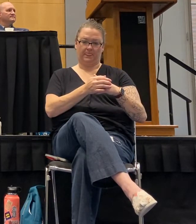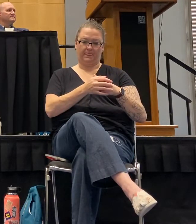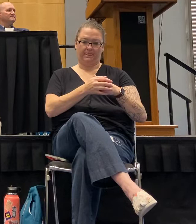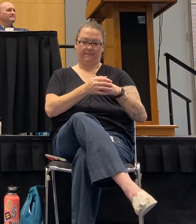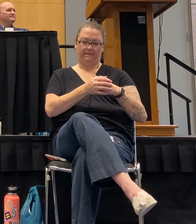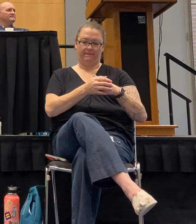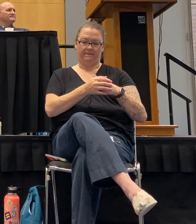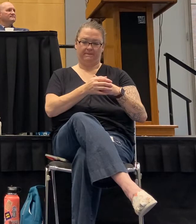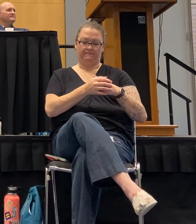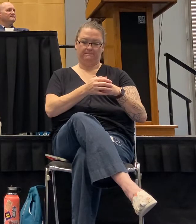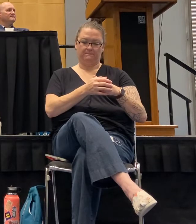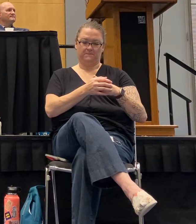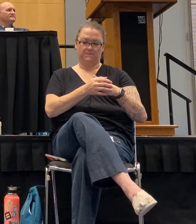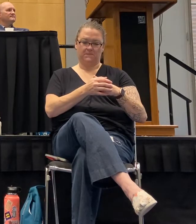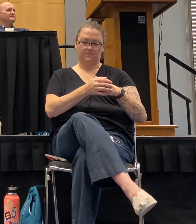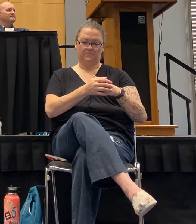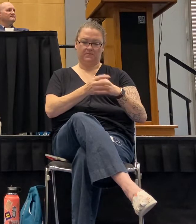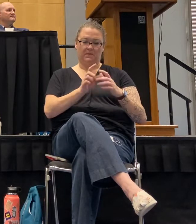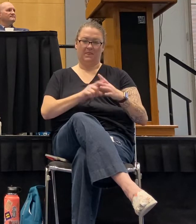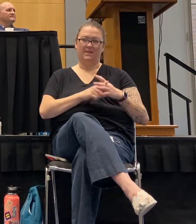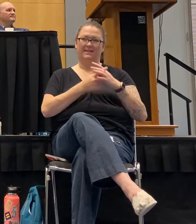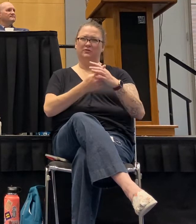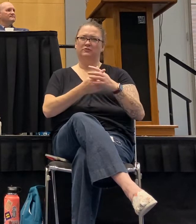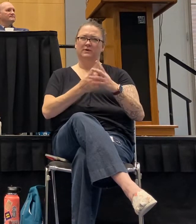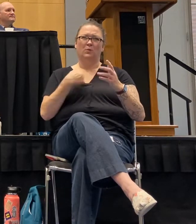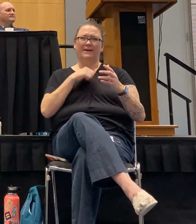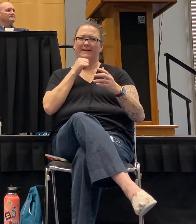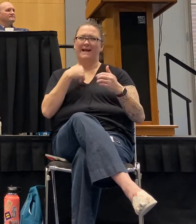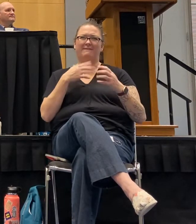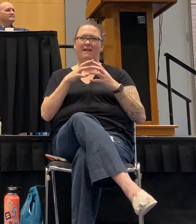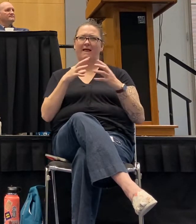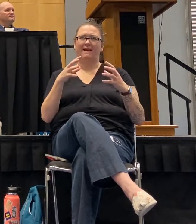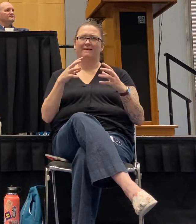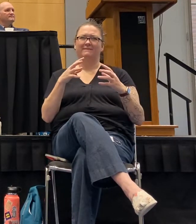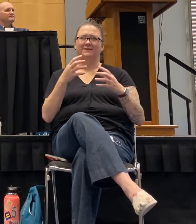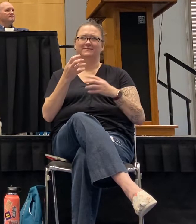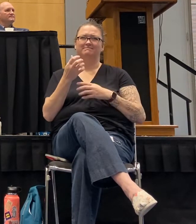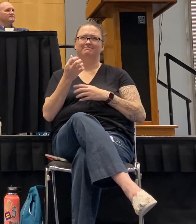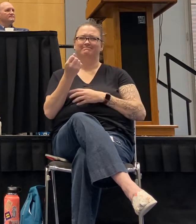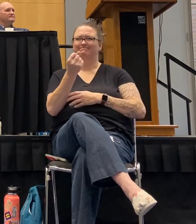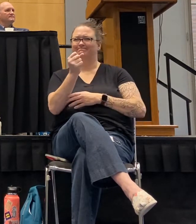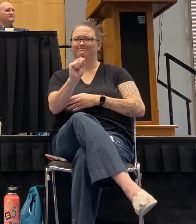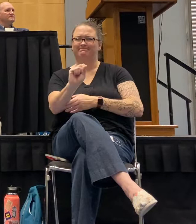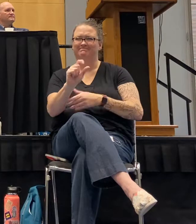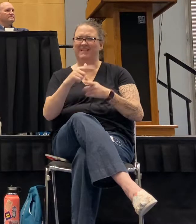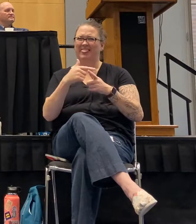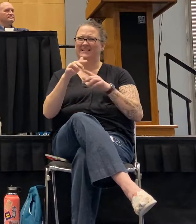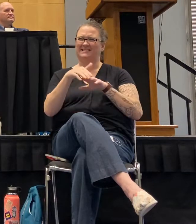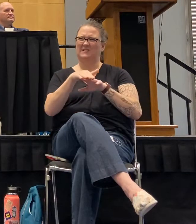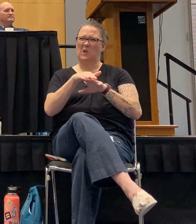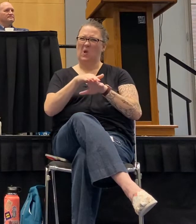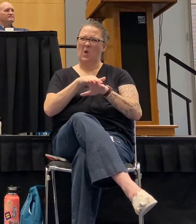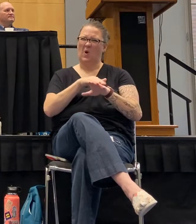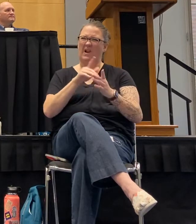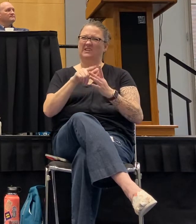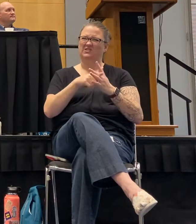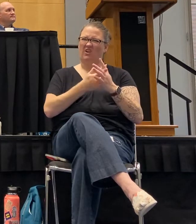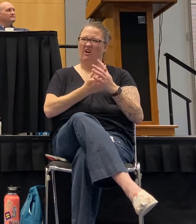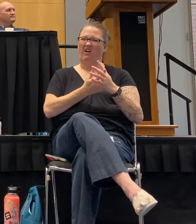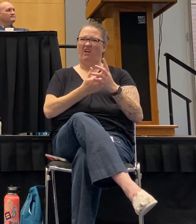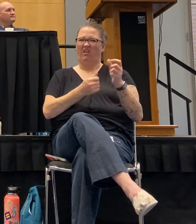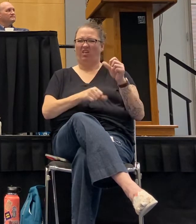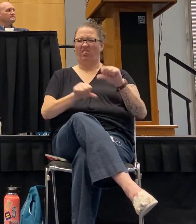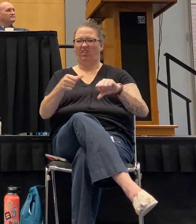initially we didn't have a lot of pushback. Just slowly it started to trickle in. But eventually, when there was a